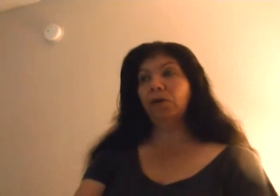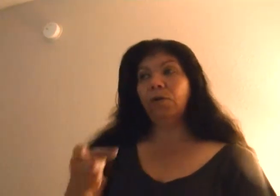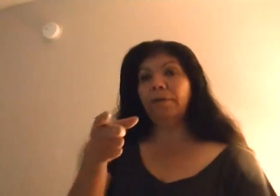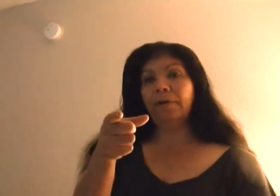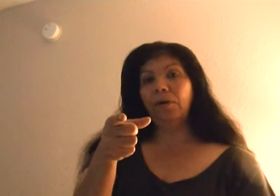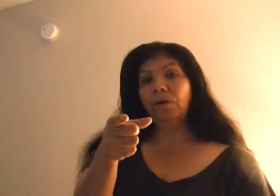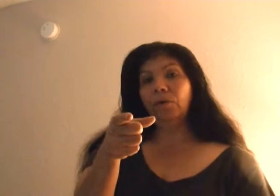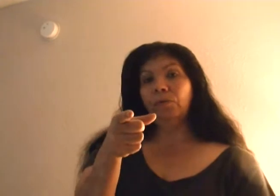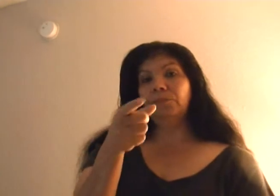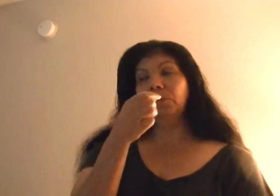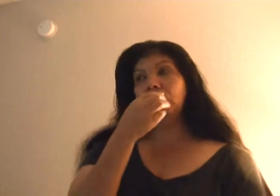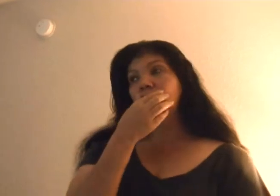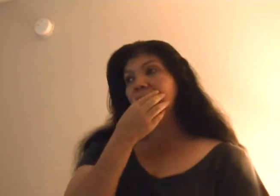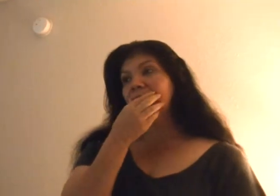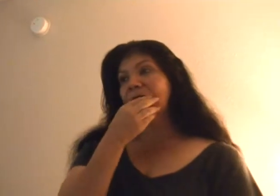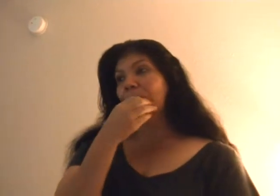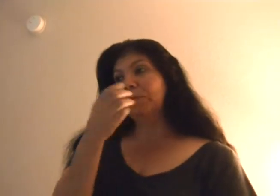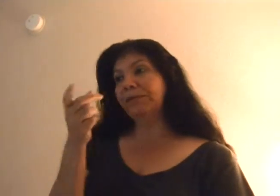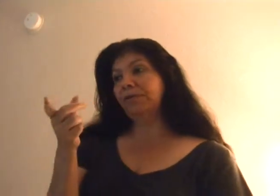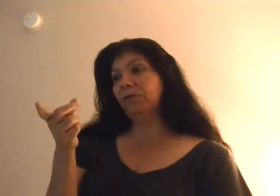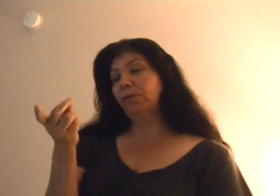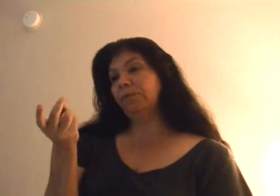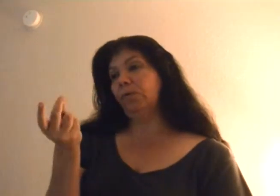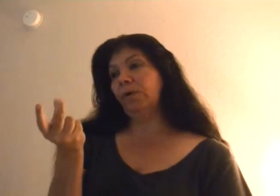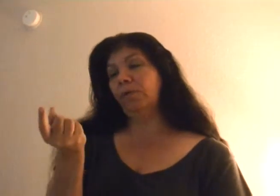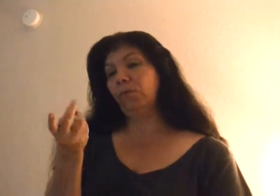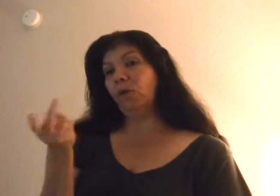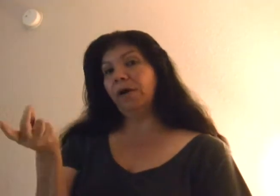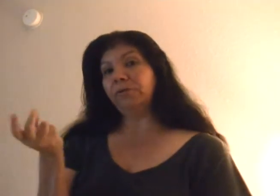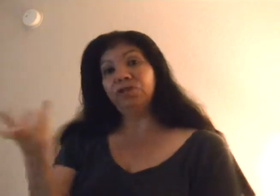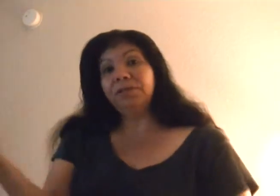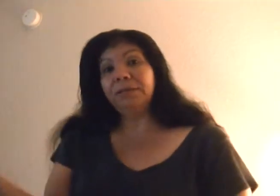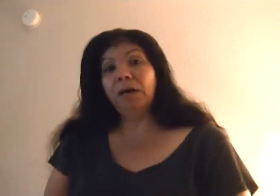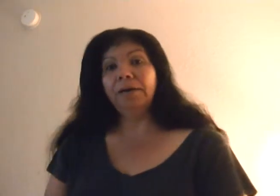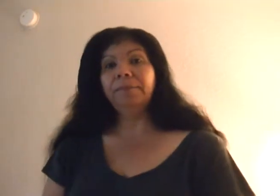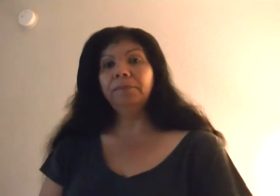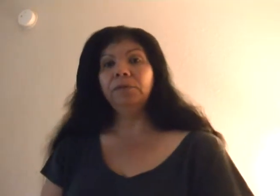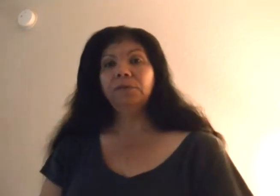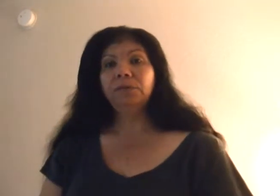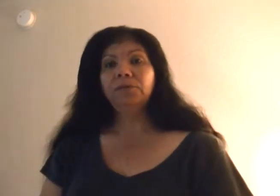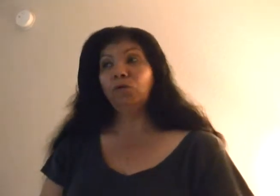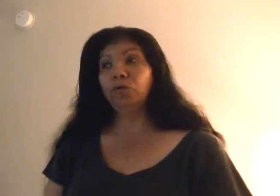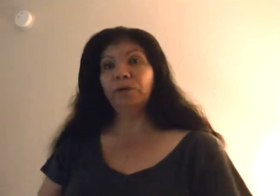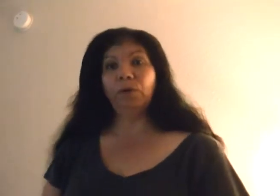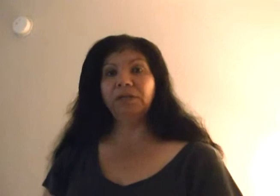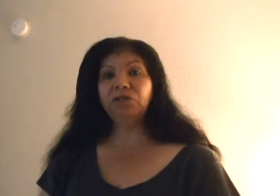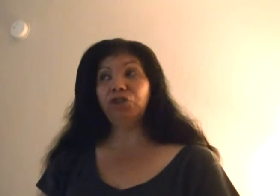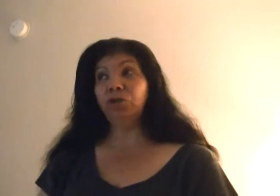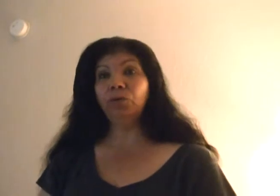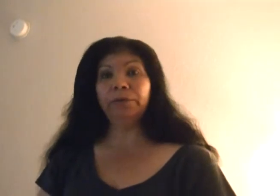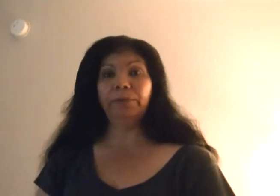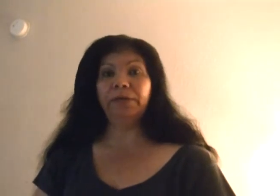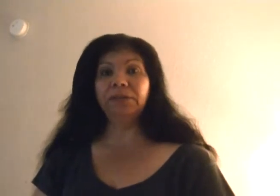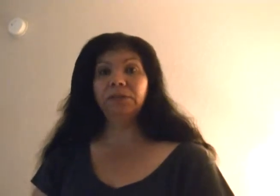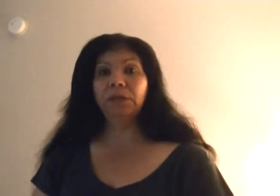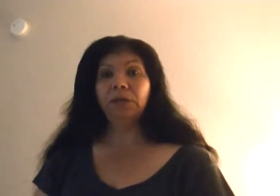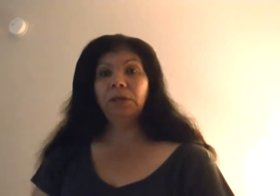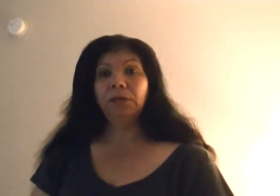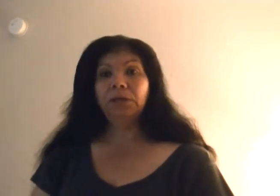They didn't really see him for who he was. Who was it that was at the water? She saw him for who he was. She knew who he was. And after a while, she thought he was